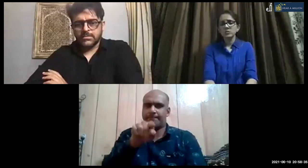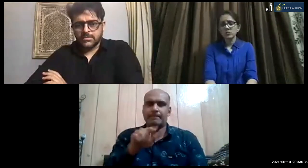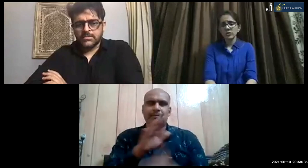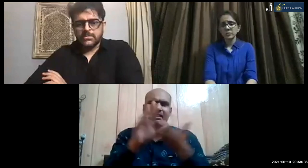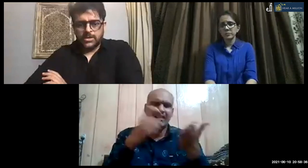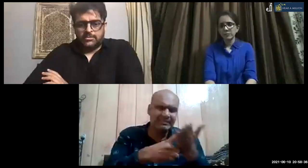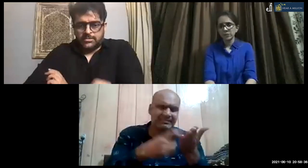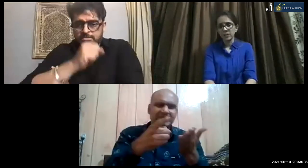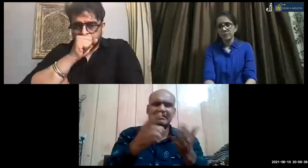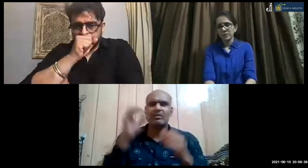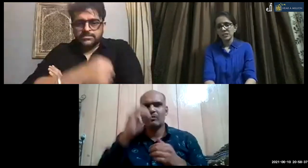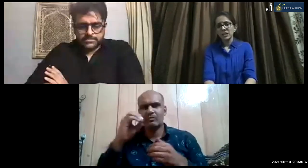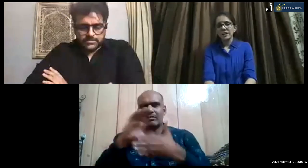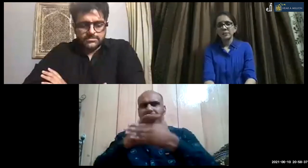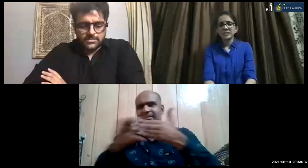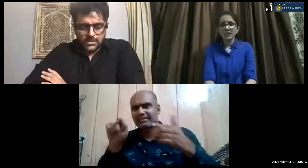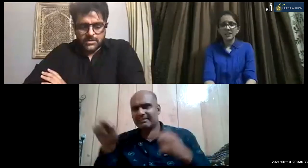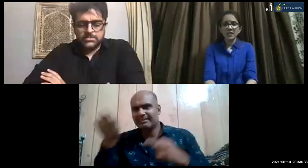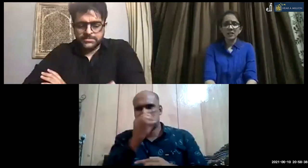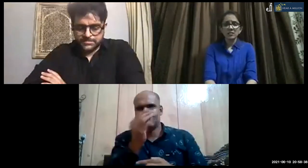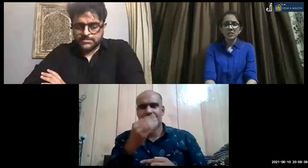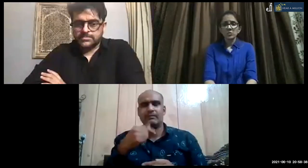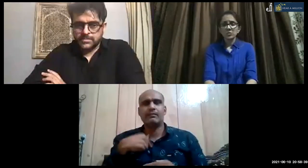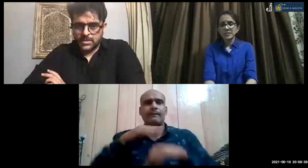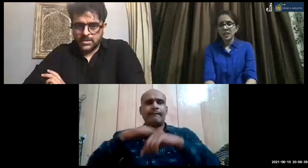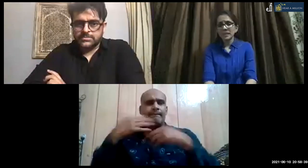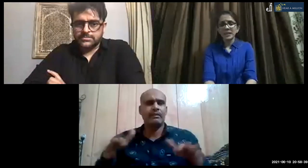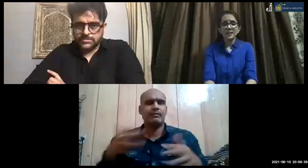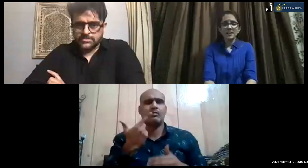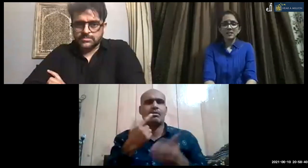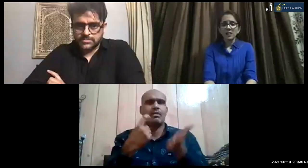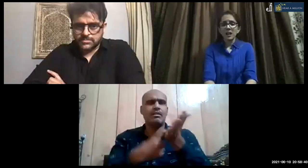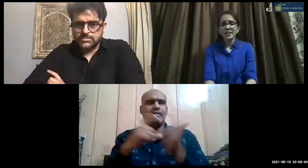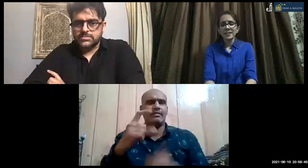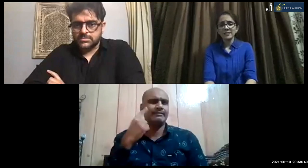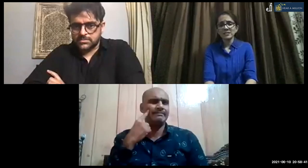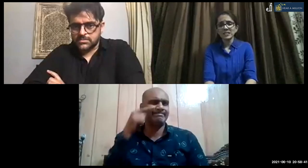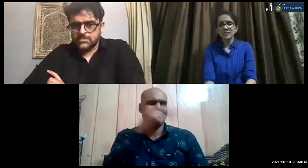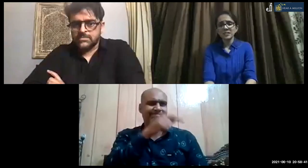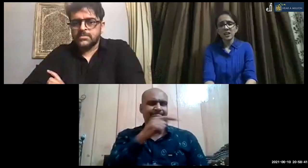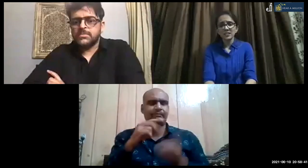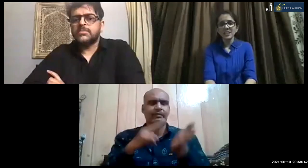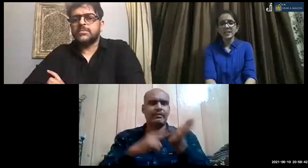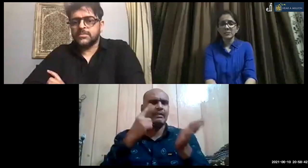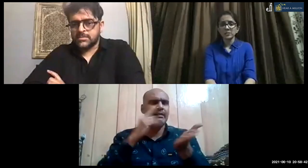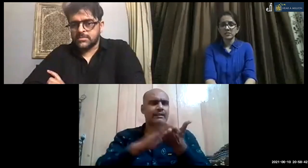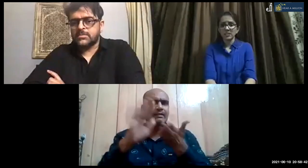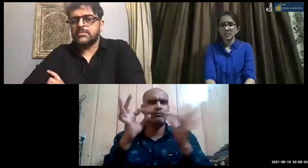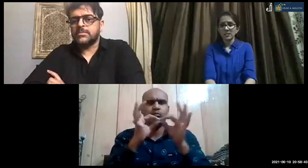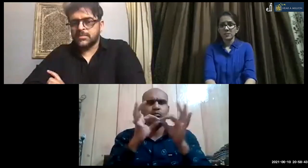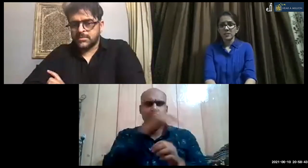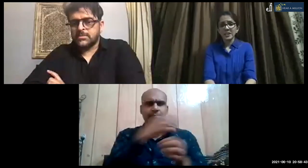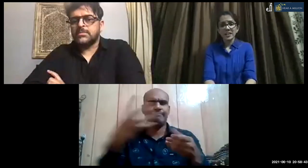I just want to be brief here. Be it Haryana, Odisha, Meghalaya, I have seen that RCI per